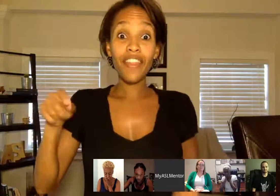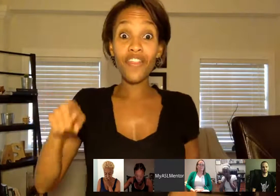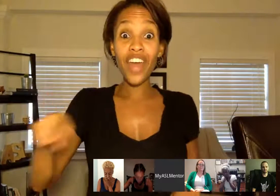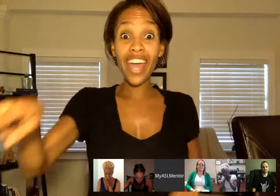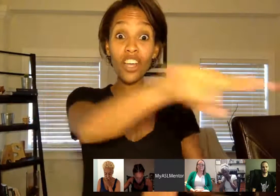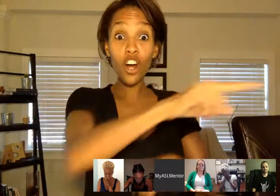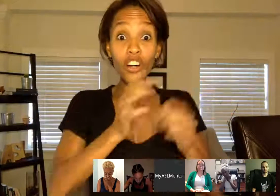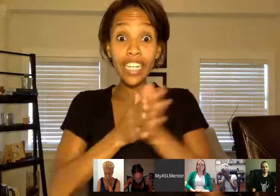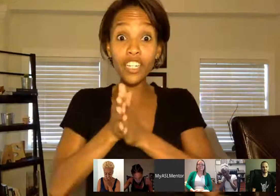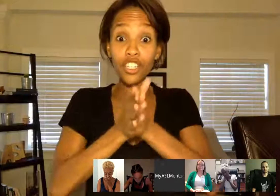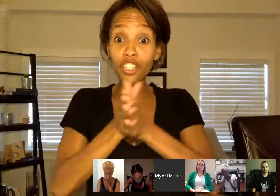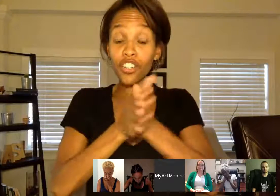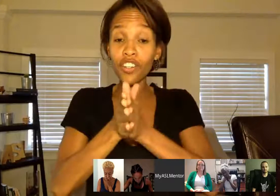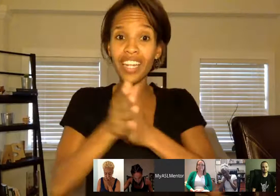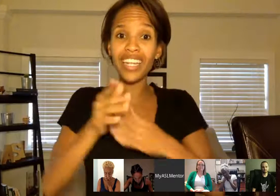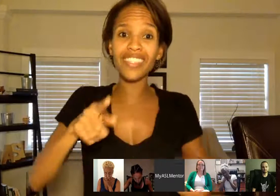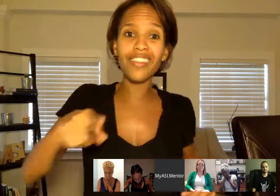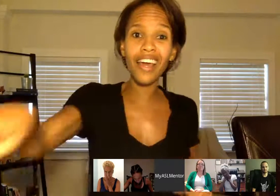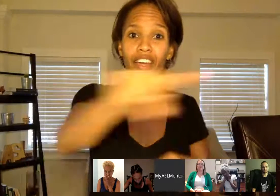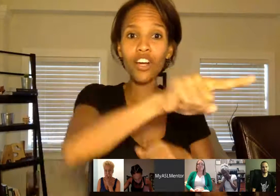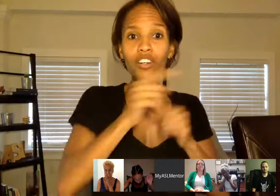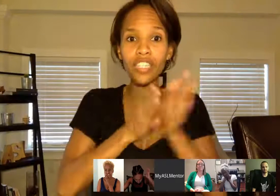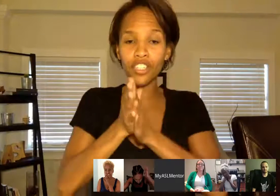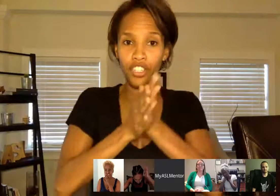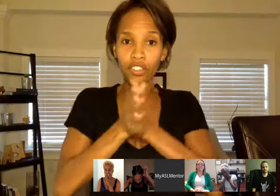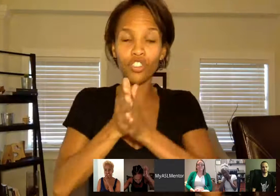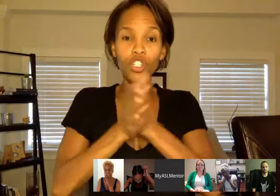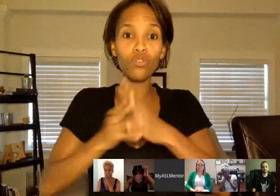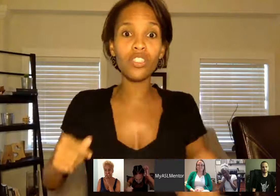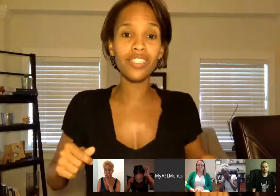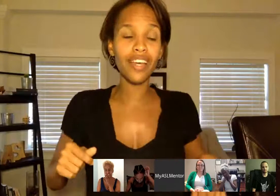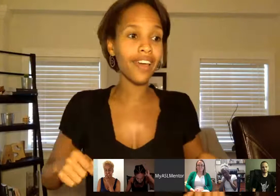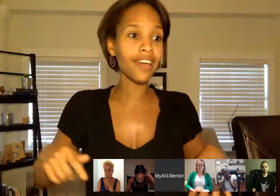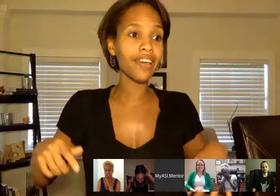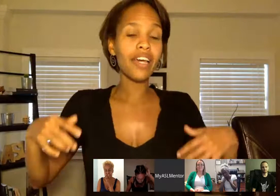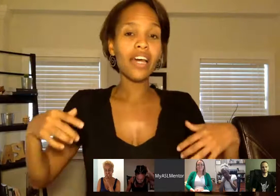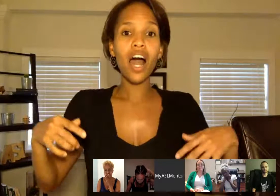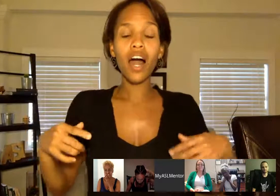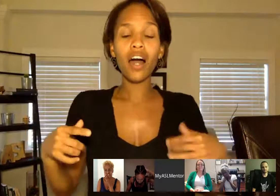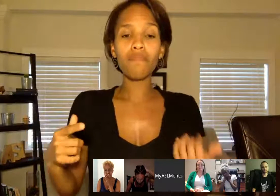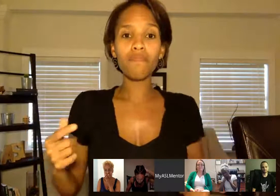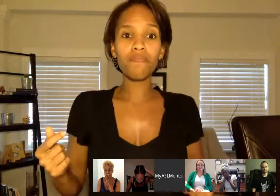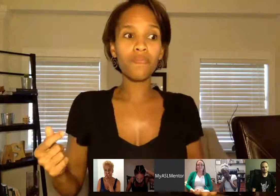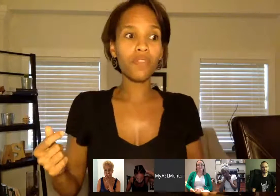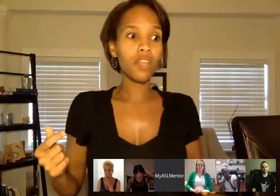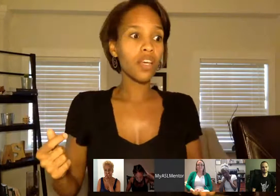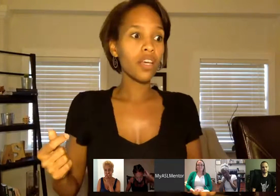it's they are eager, then it's they are eager. Don't just say